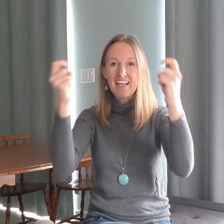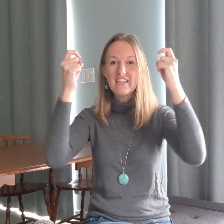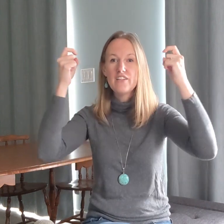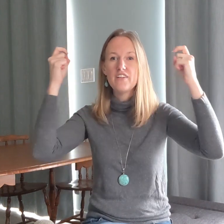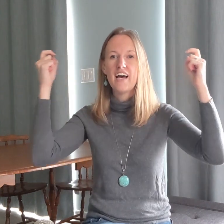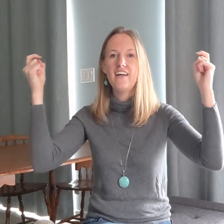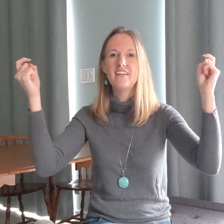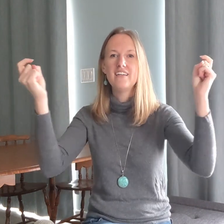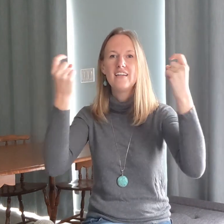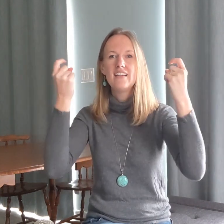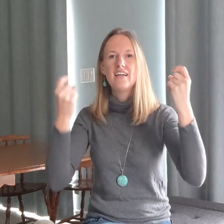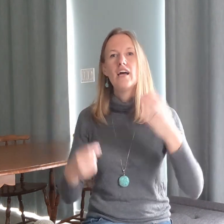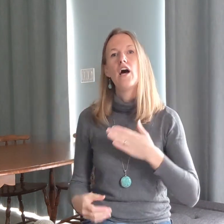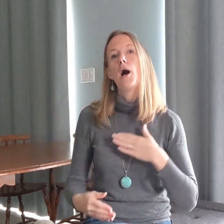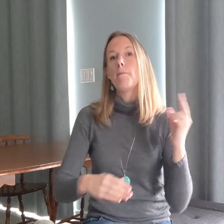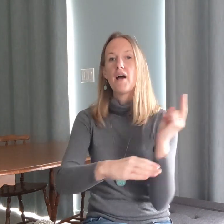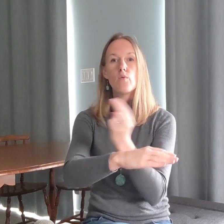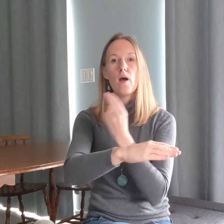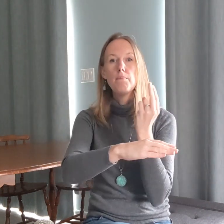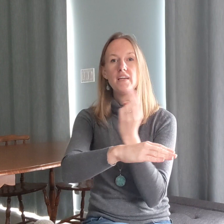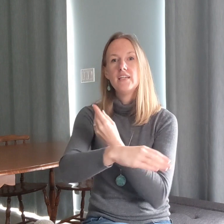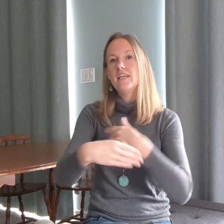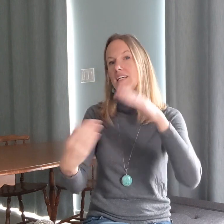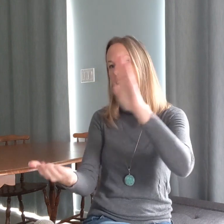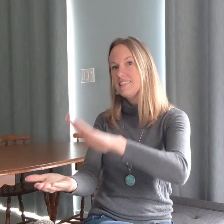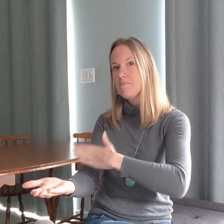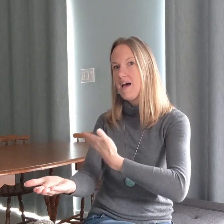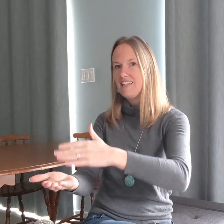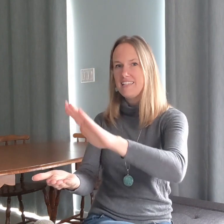hallelujah my weapon is a melody.